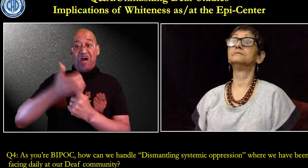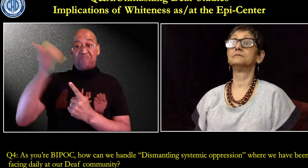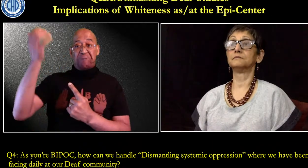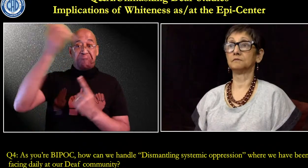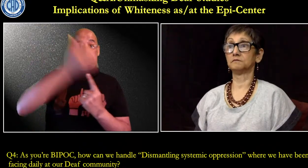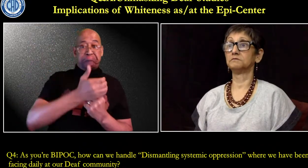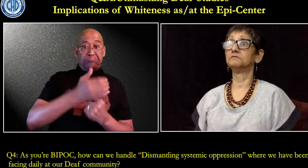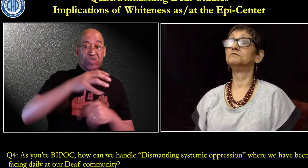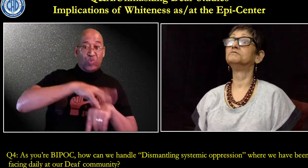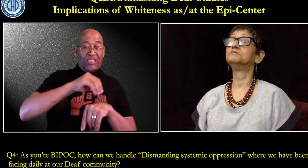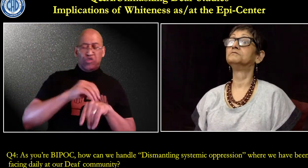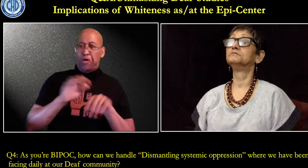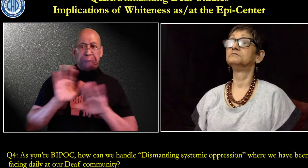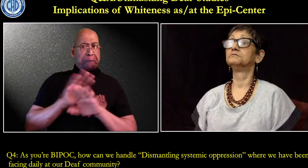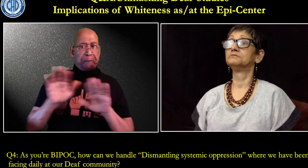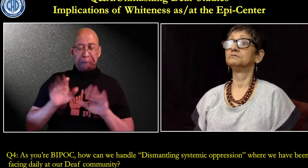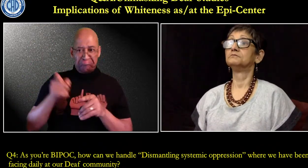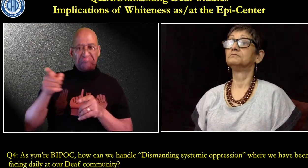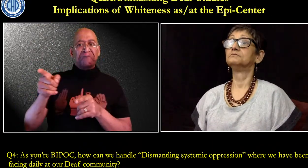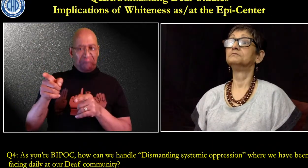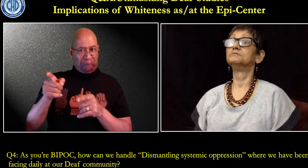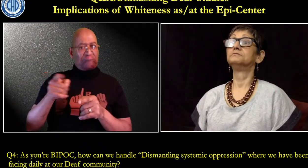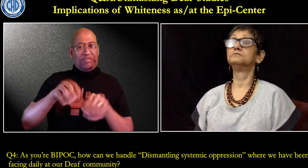and taking that mask off of that,